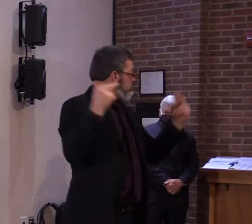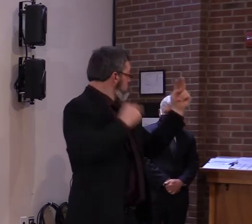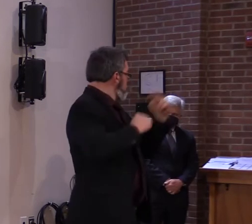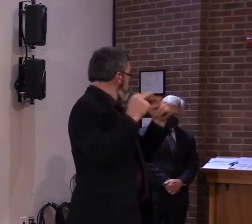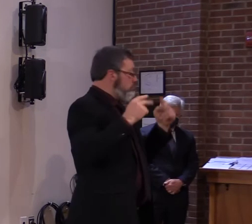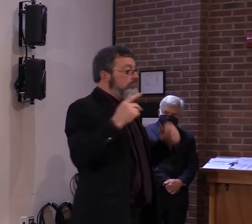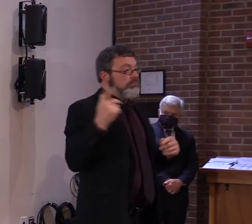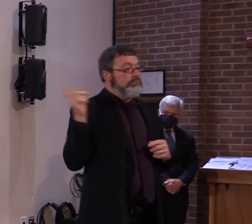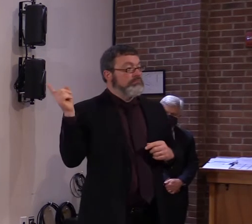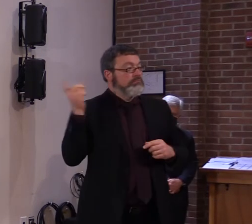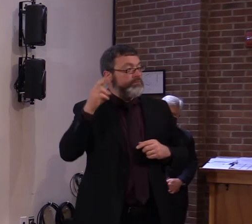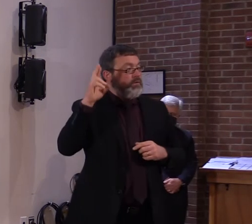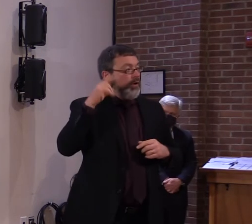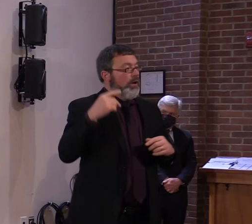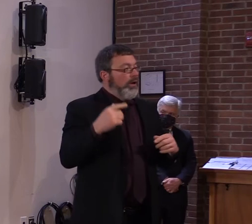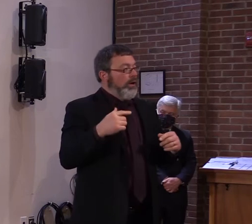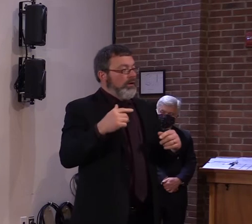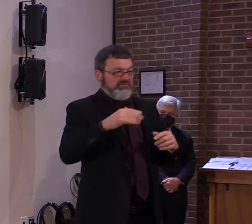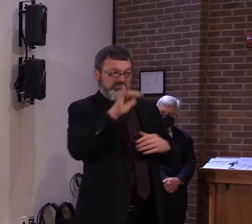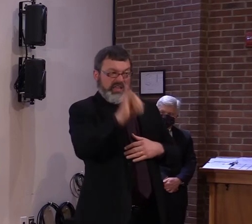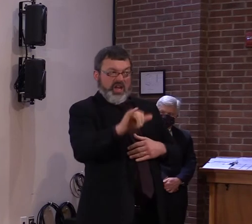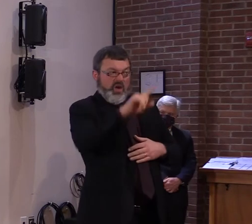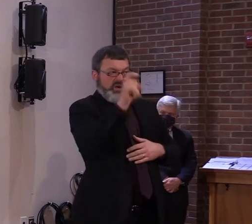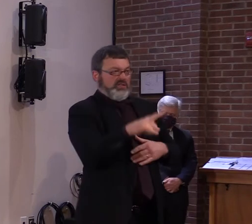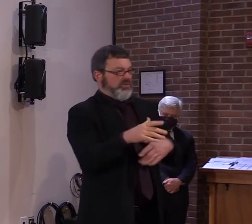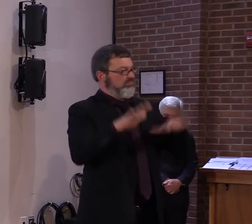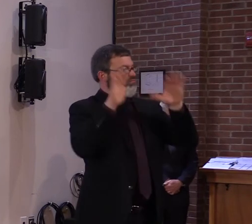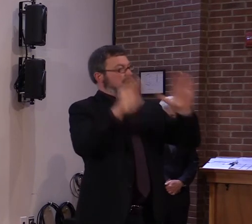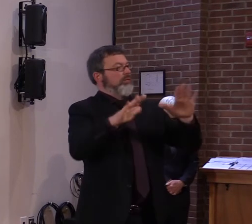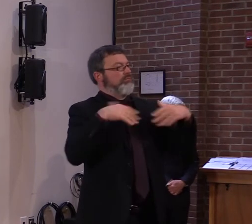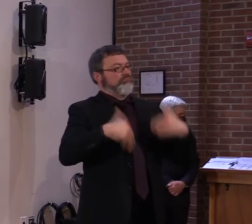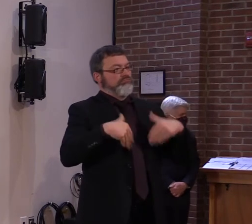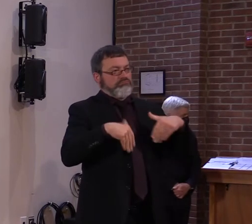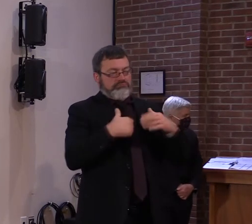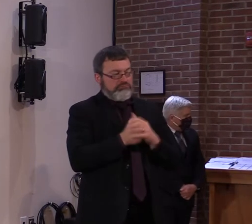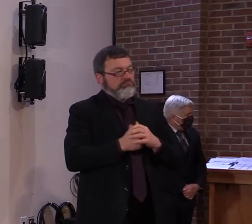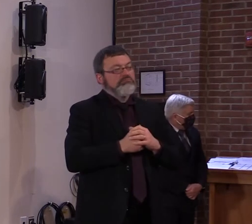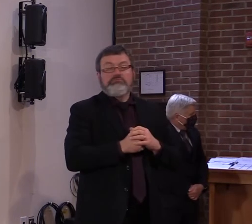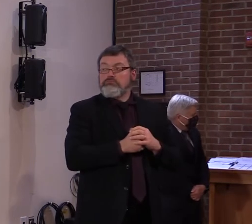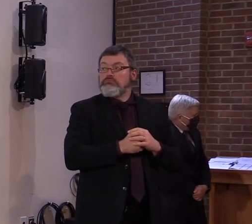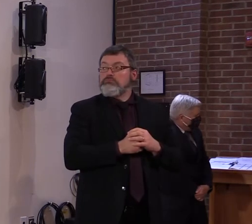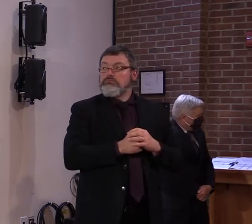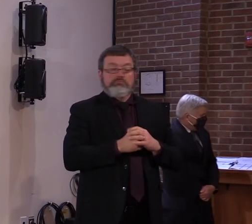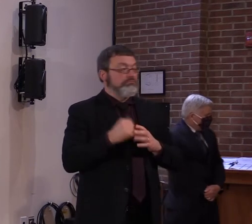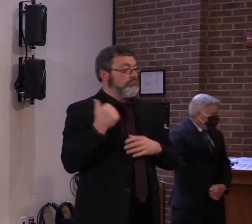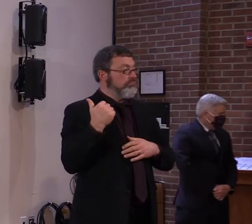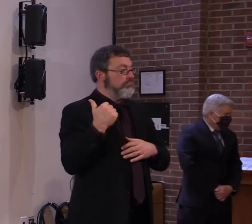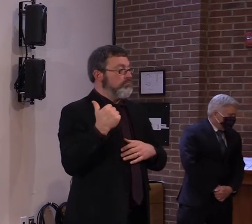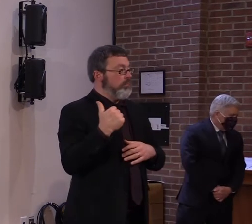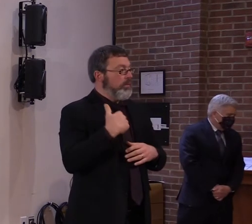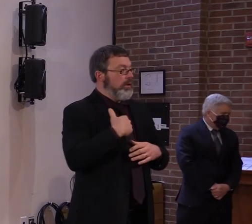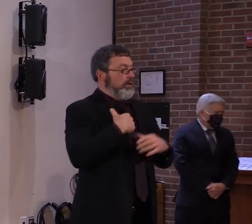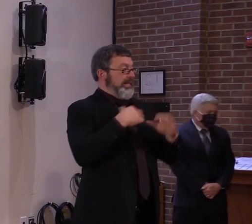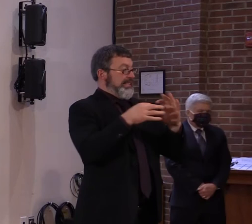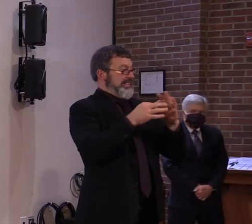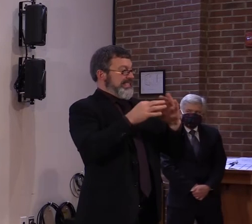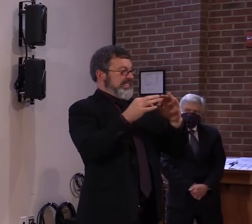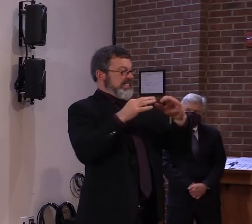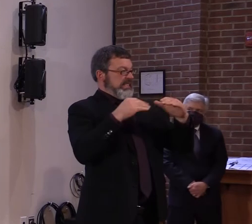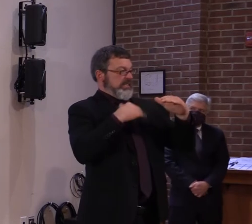Yeah, these are great questions. I will say from the outset that the level of 3% set by New York